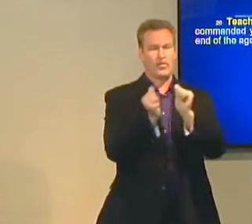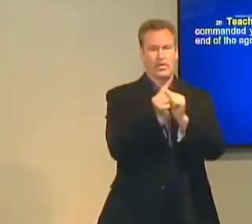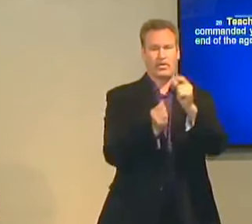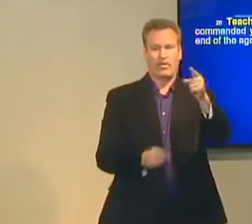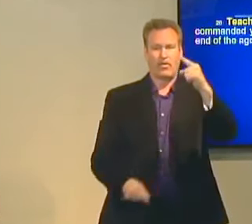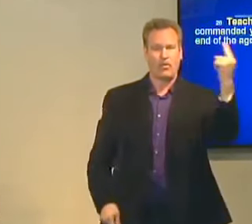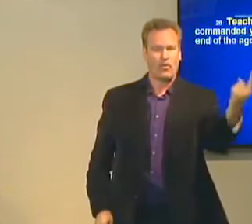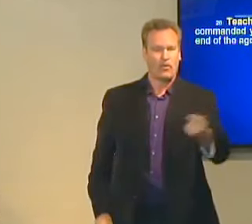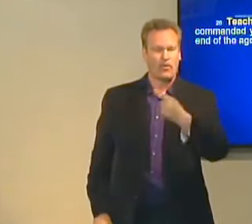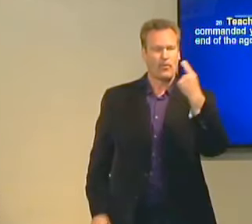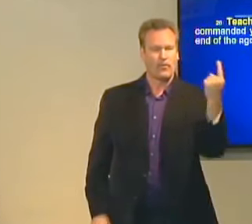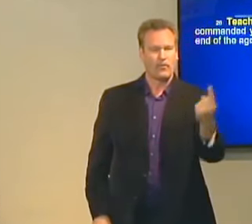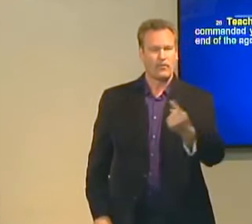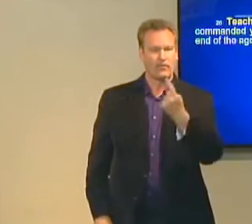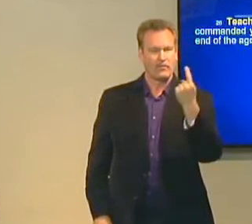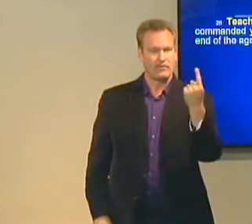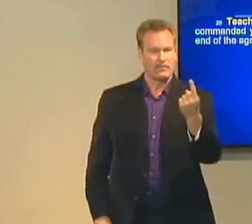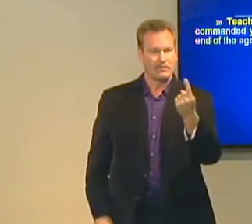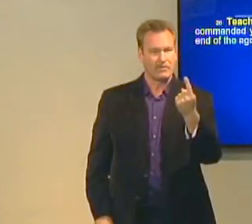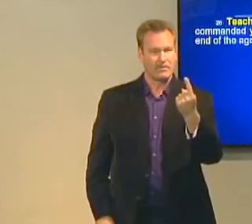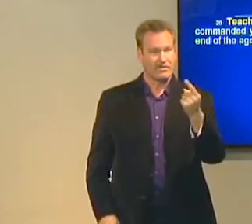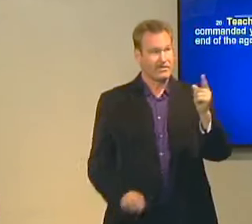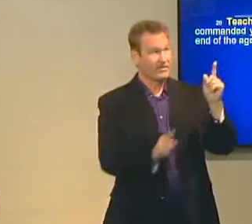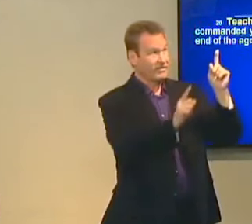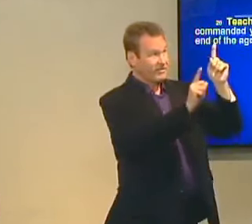and now Jesus says no I am with you always